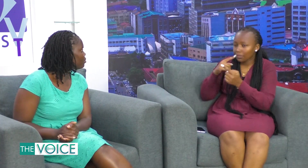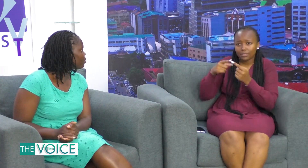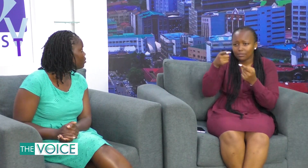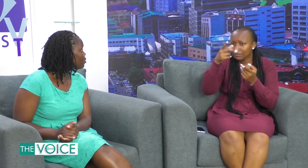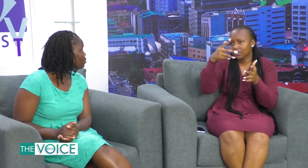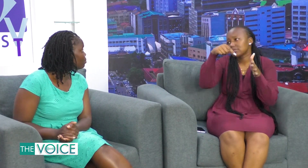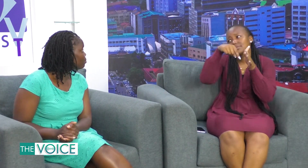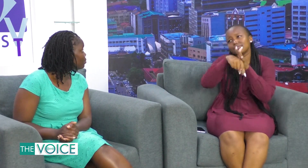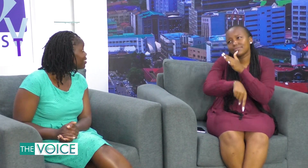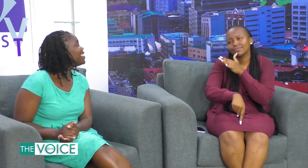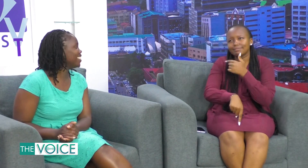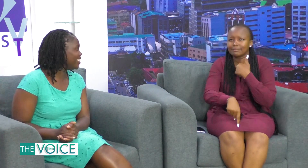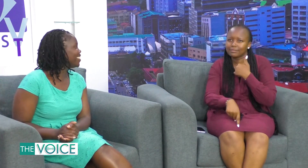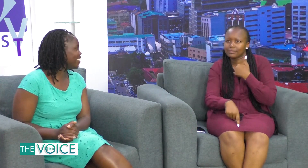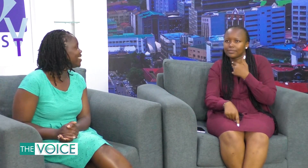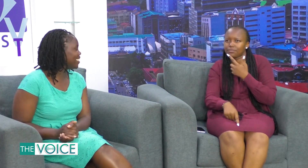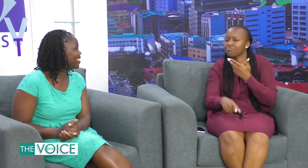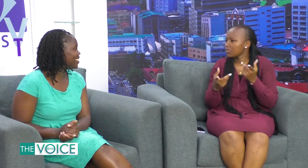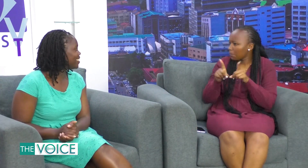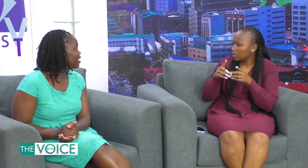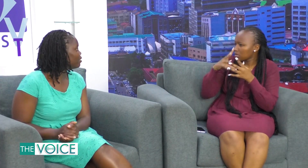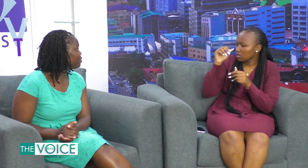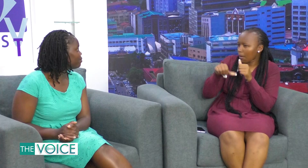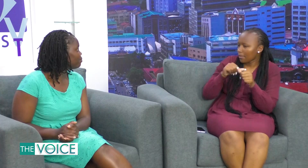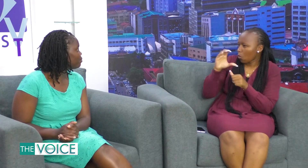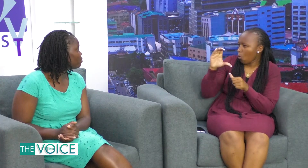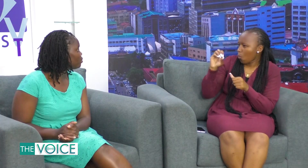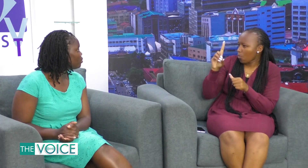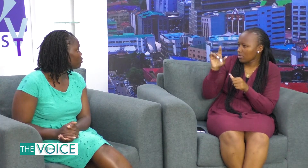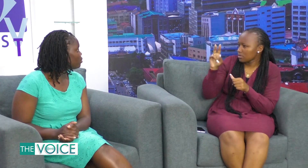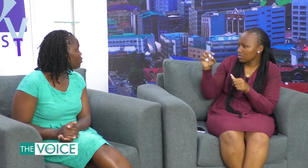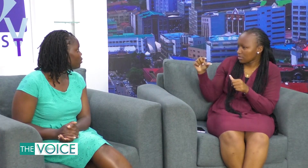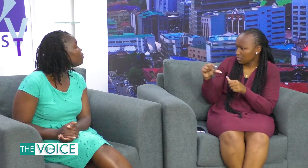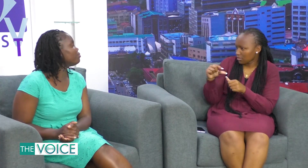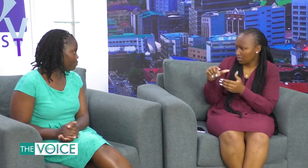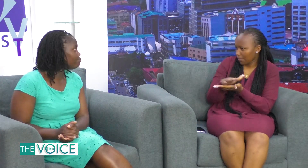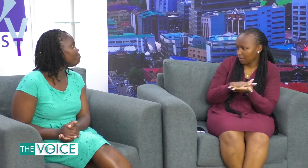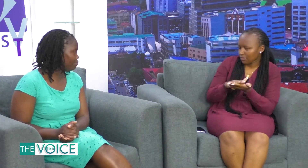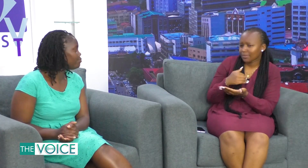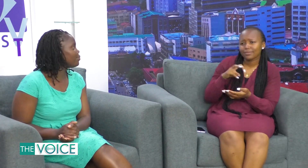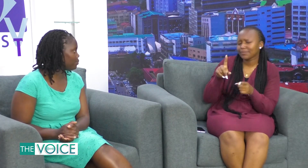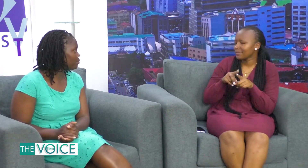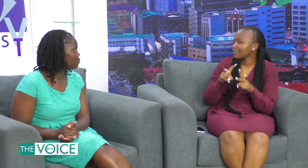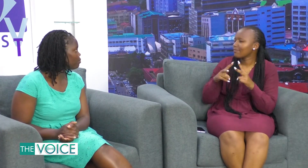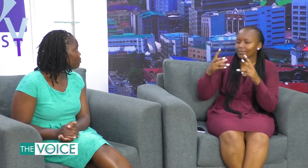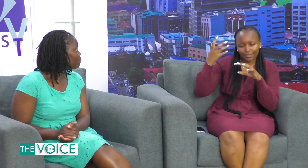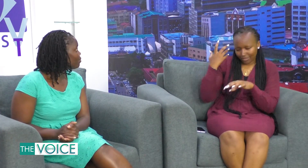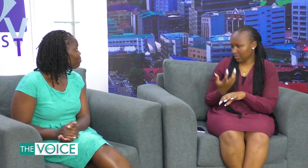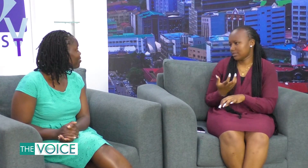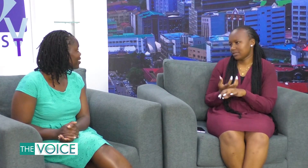not hard. Because we have IT, which is you can learn the basic, but there is others that you are supposed to learn